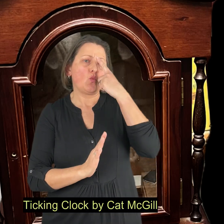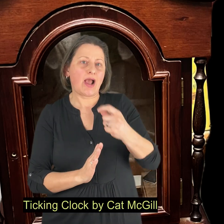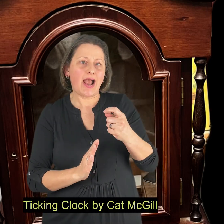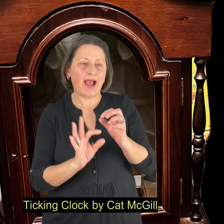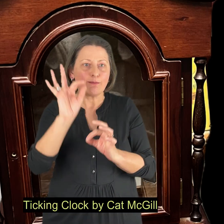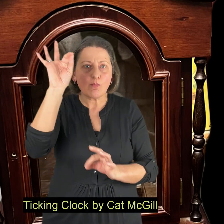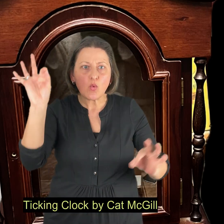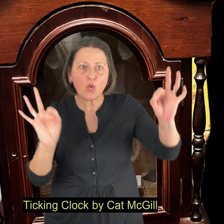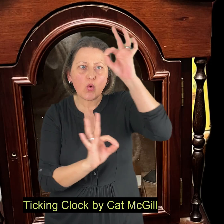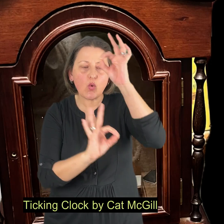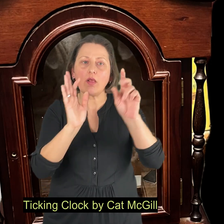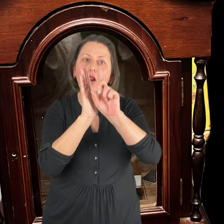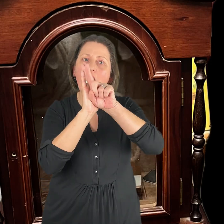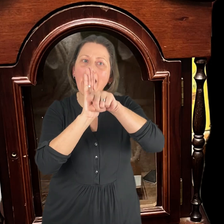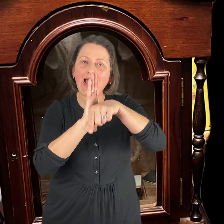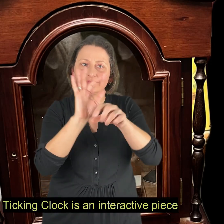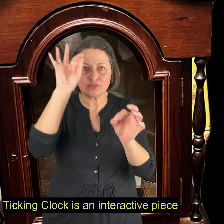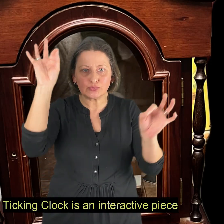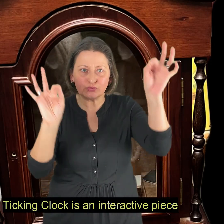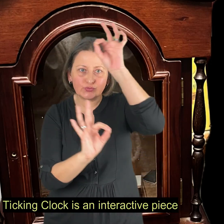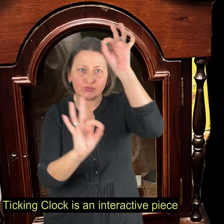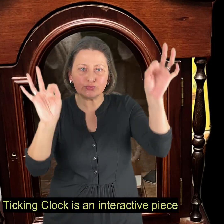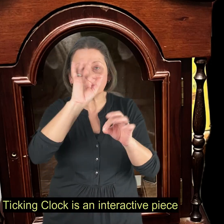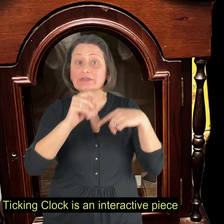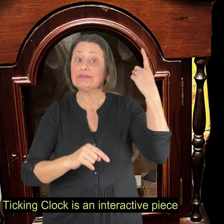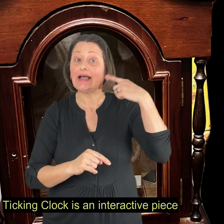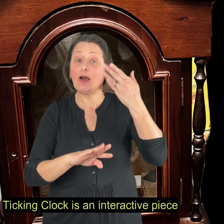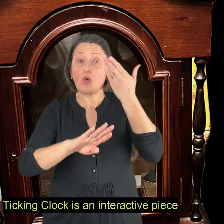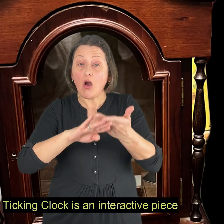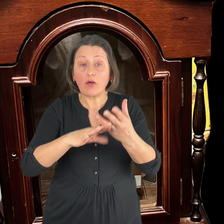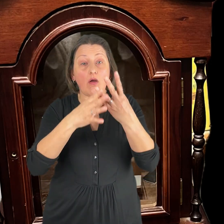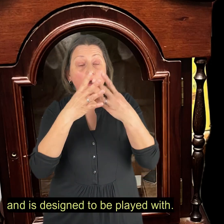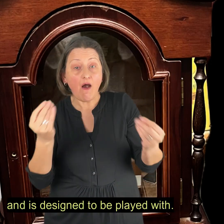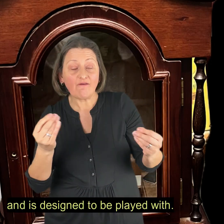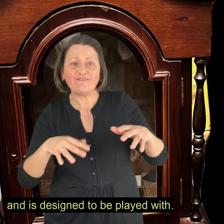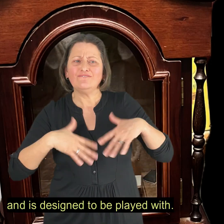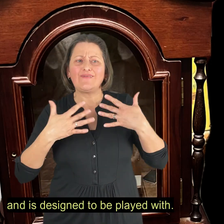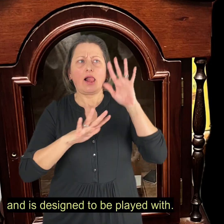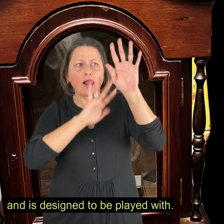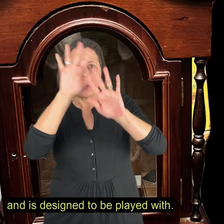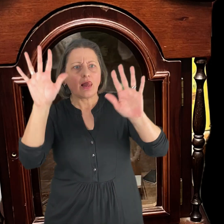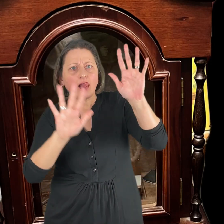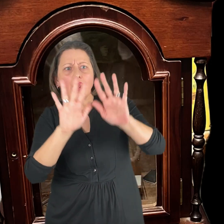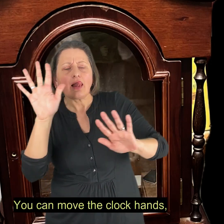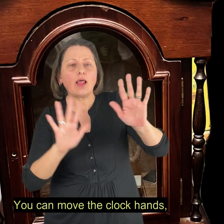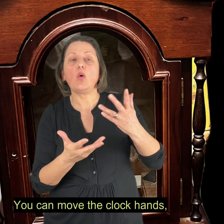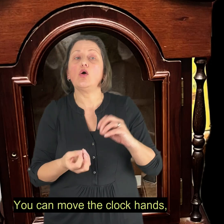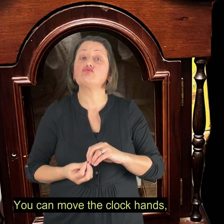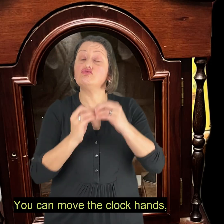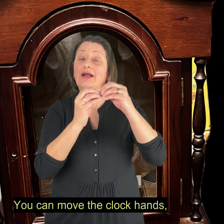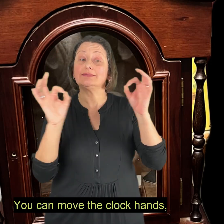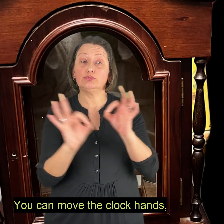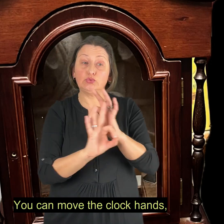Ticking Clock by Kat McGill. Ticking Clock is an interactive piece and is designed to be played with. You